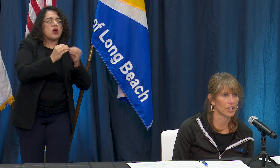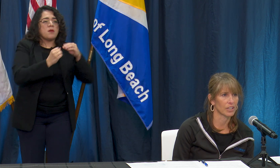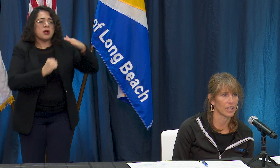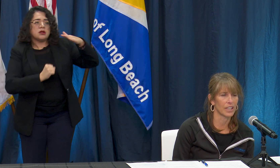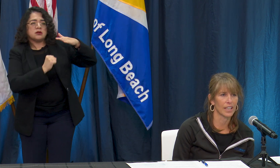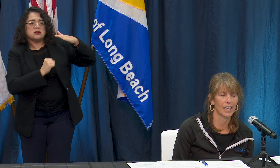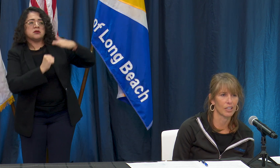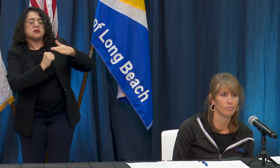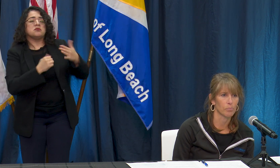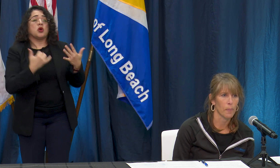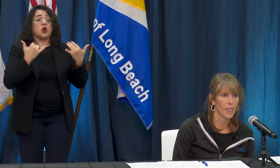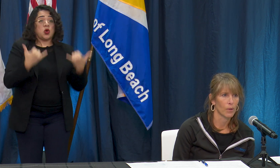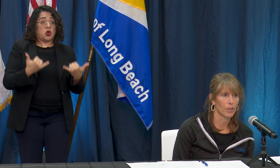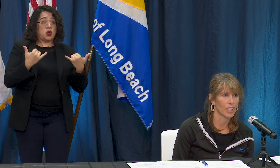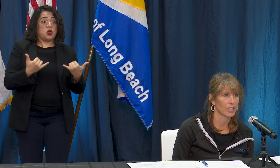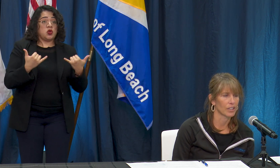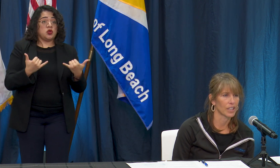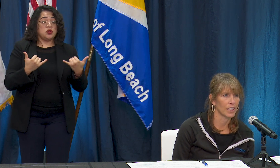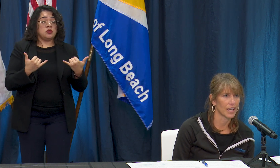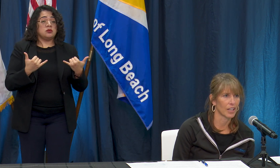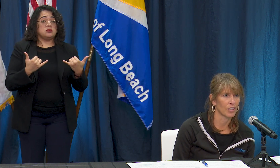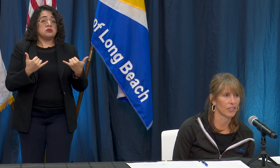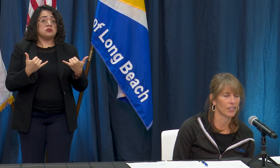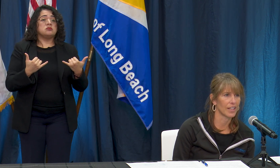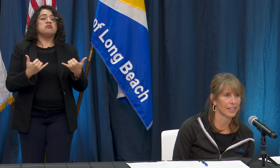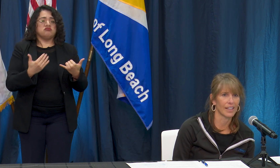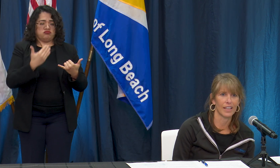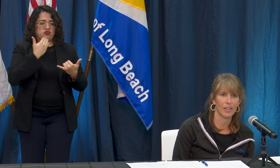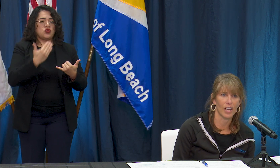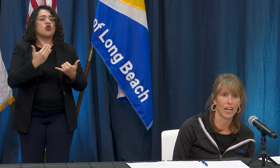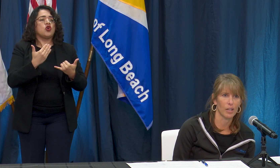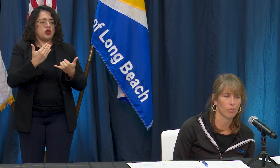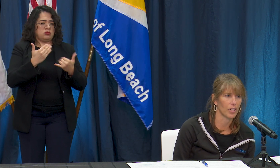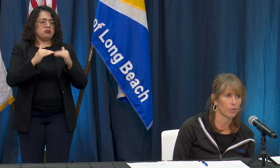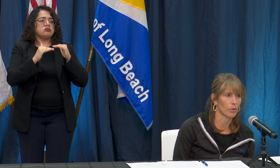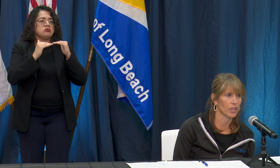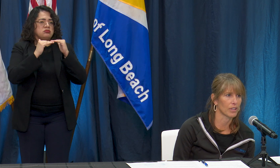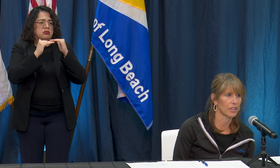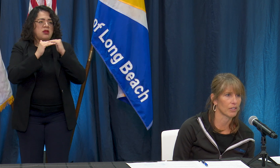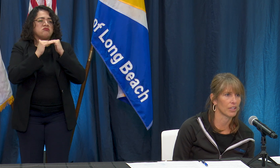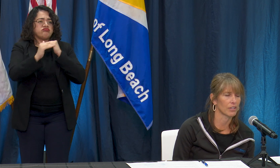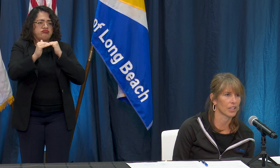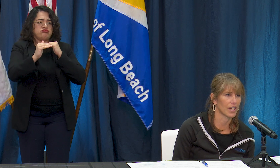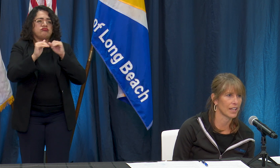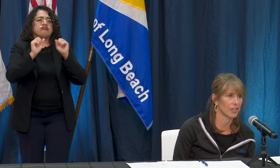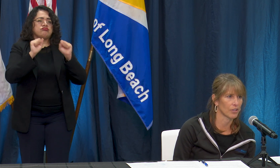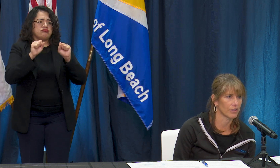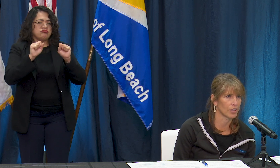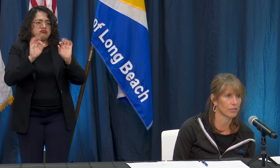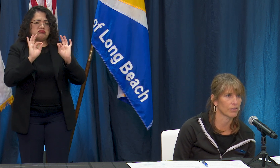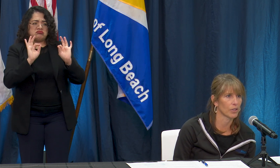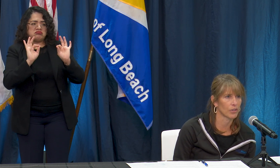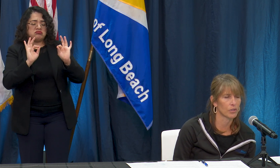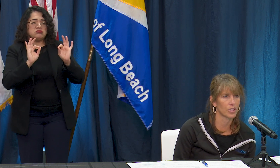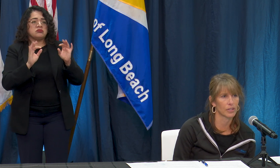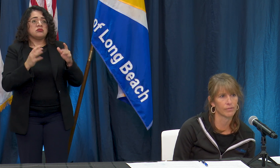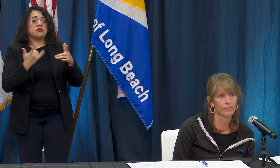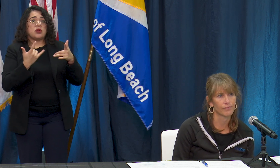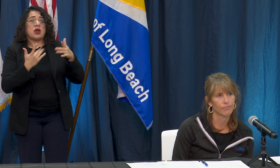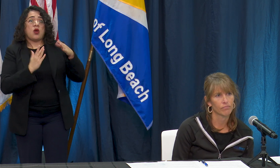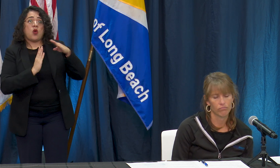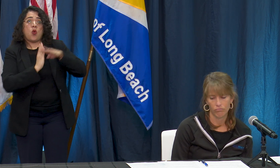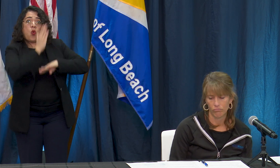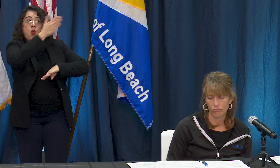we are currently at a good state and not at a point where we're looking at any sort of overflow